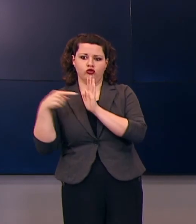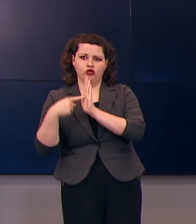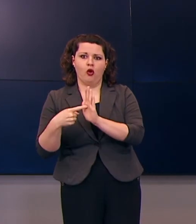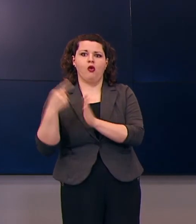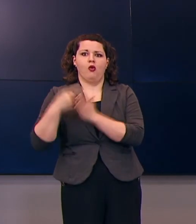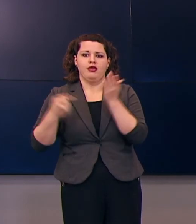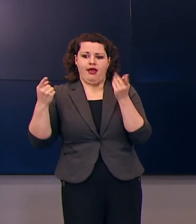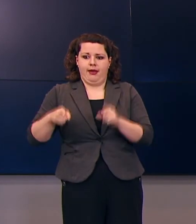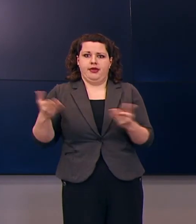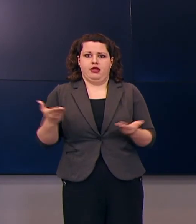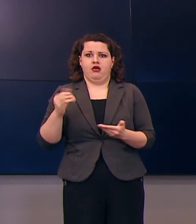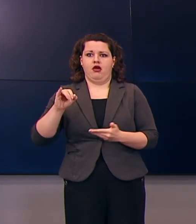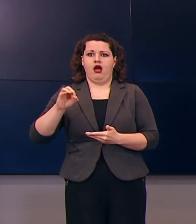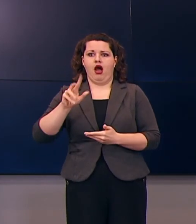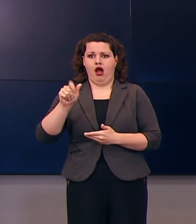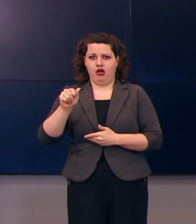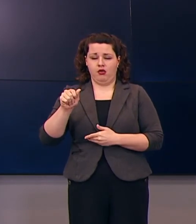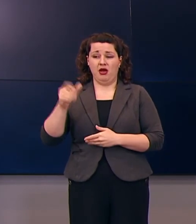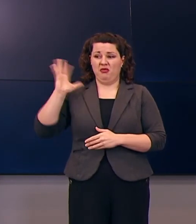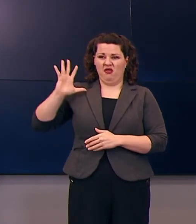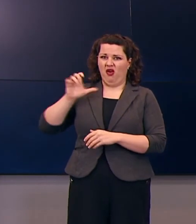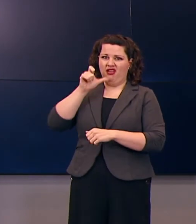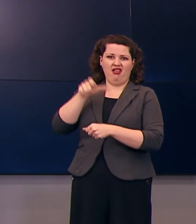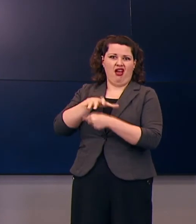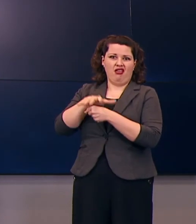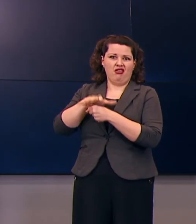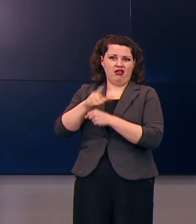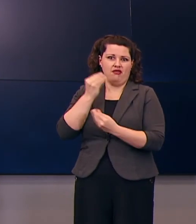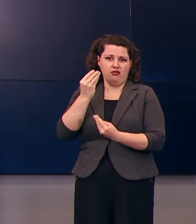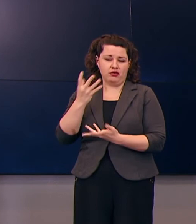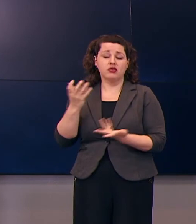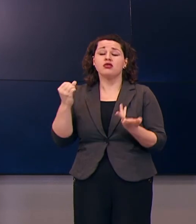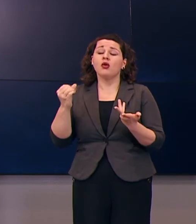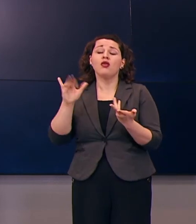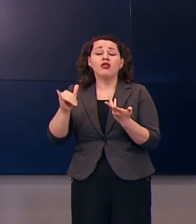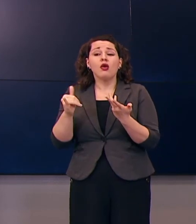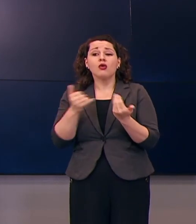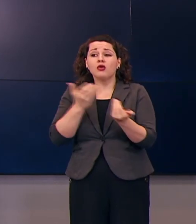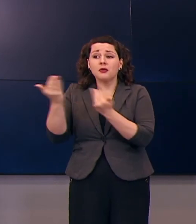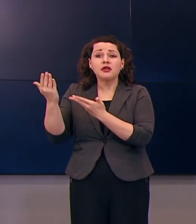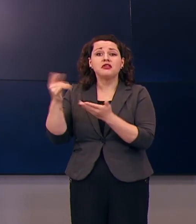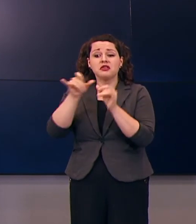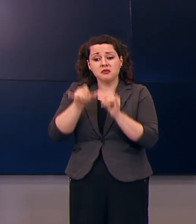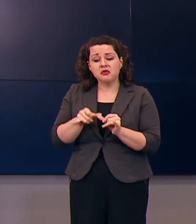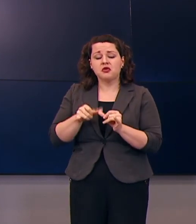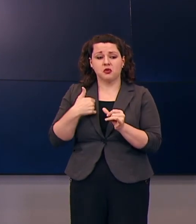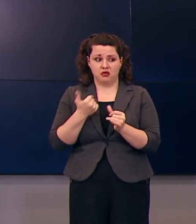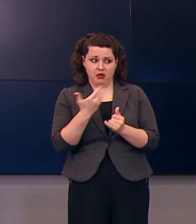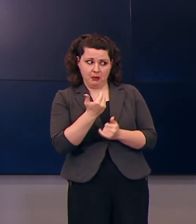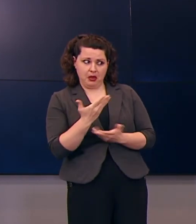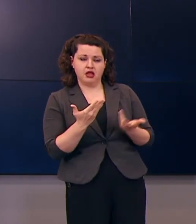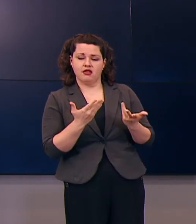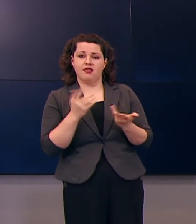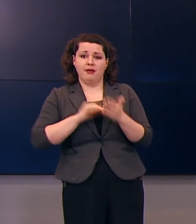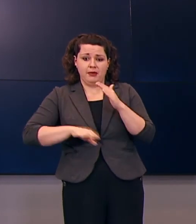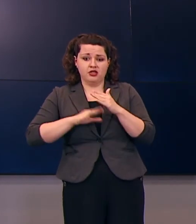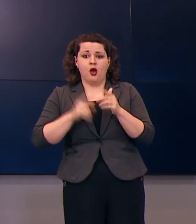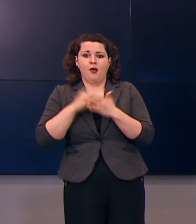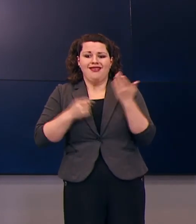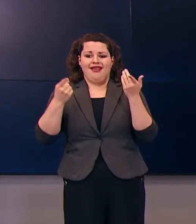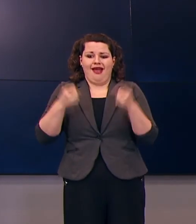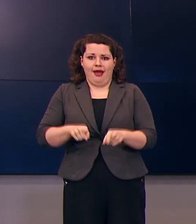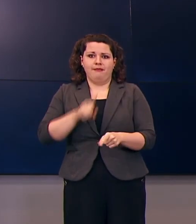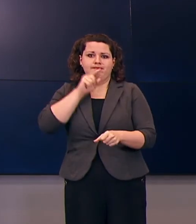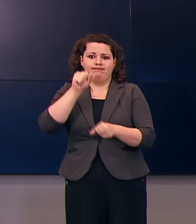Iowa. And all along, the mitigation measures that we have been recommending to Governor Reynolds, that has been based on what is actually